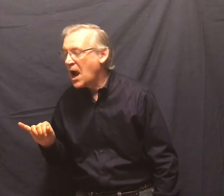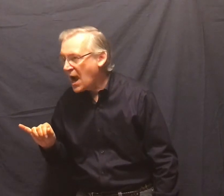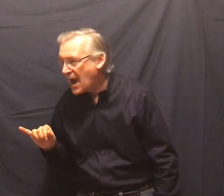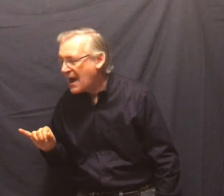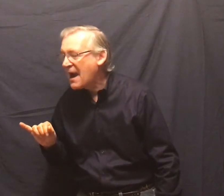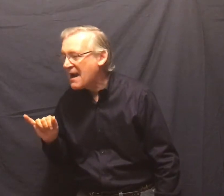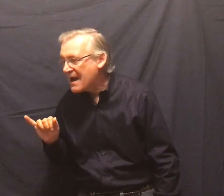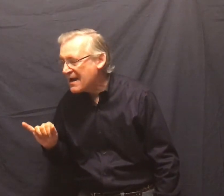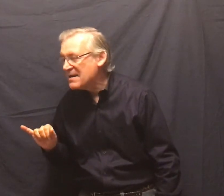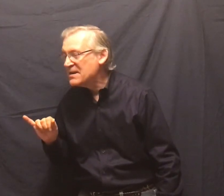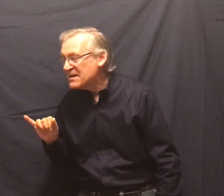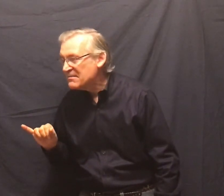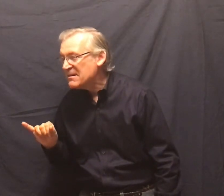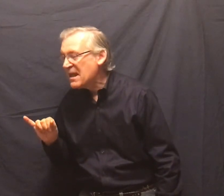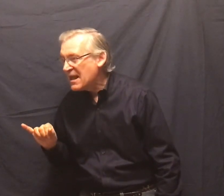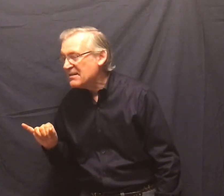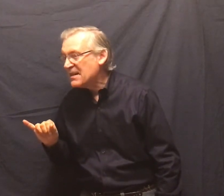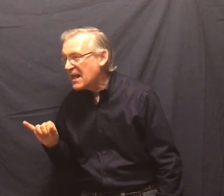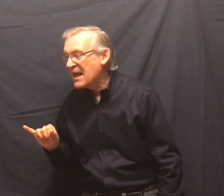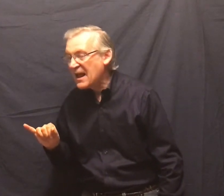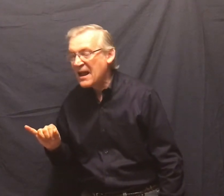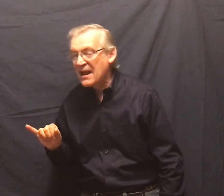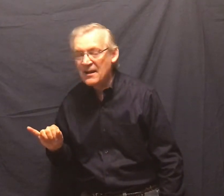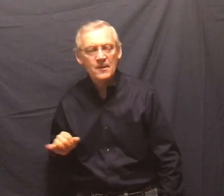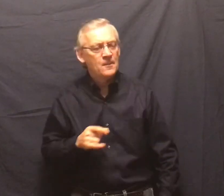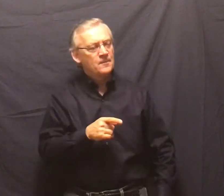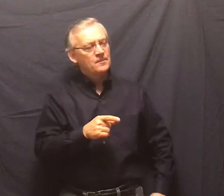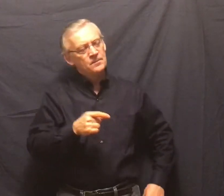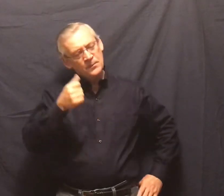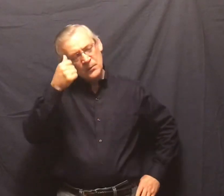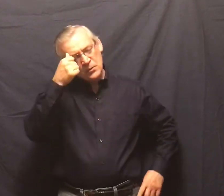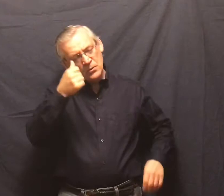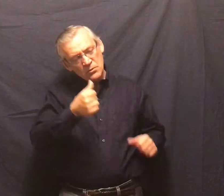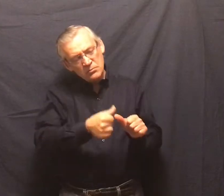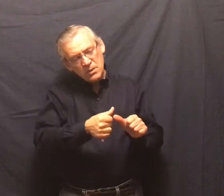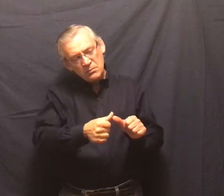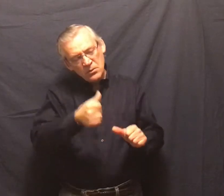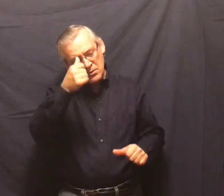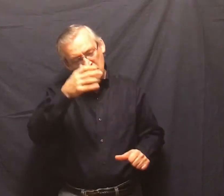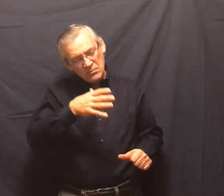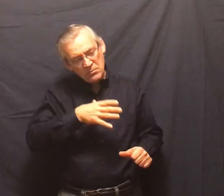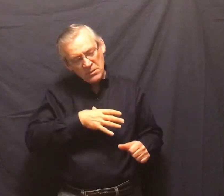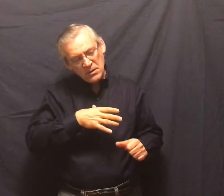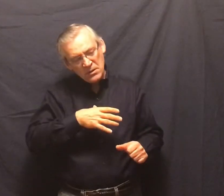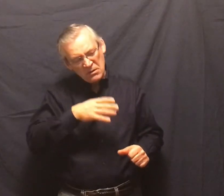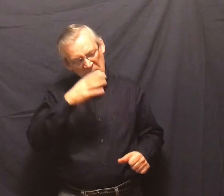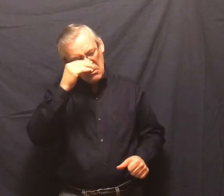George continued. "You remember Andy Cushman, Lenny? Went to grammar school."